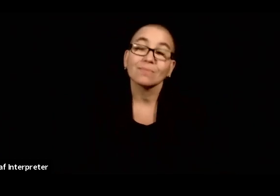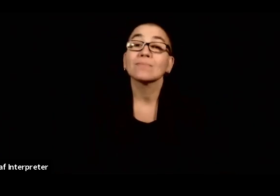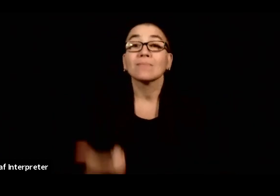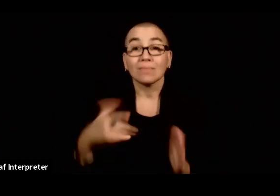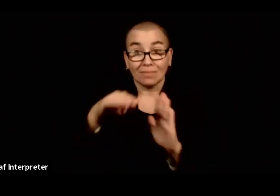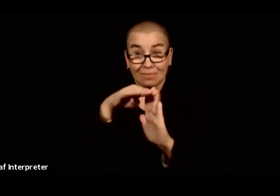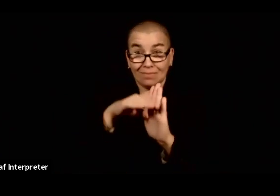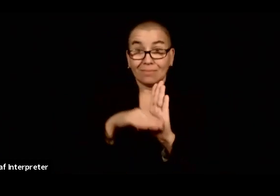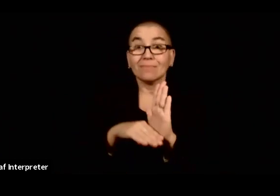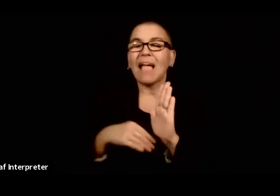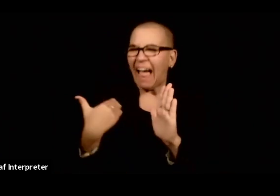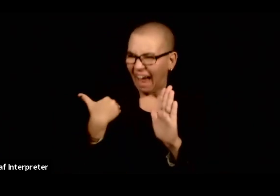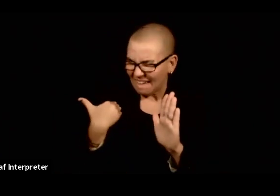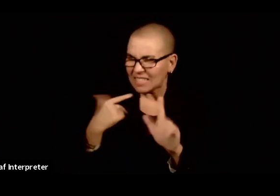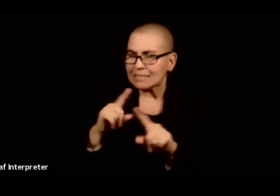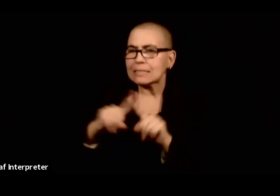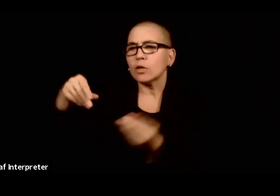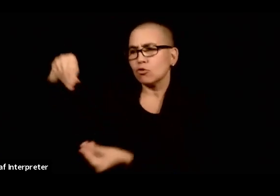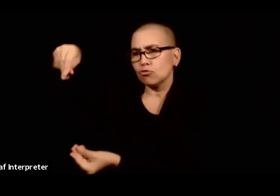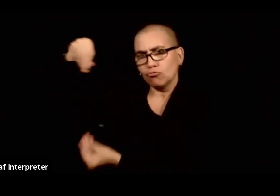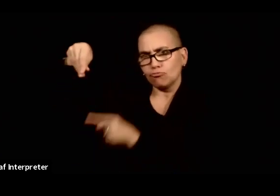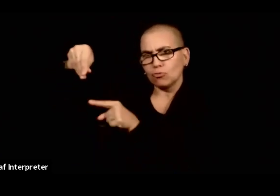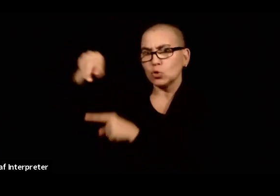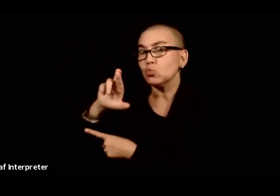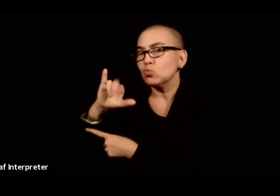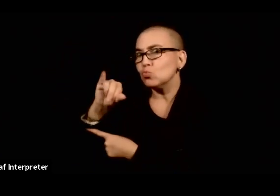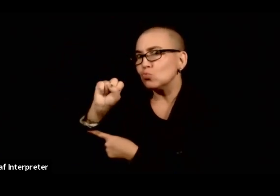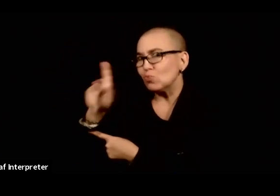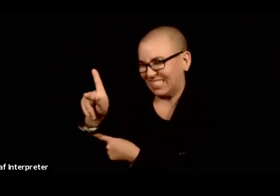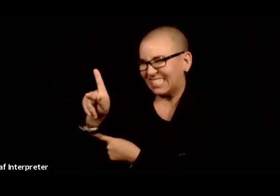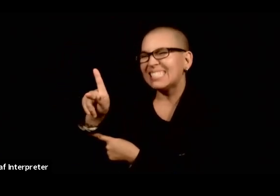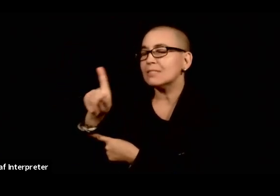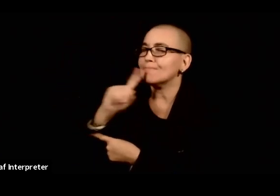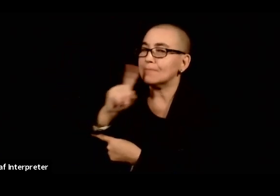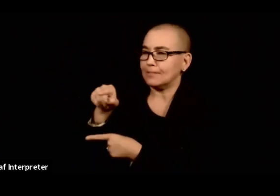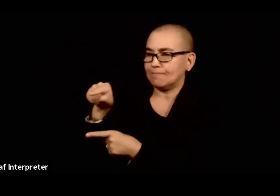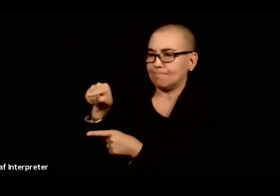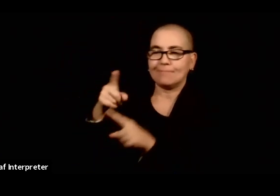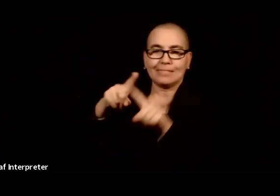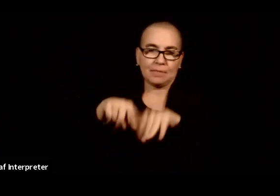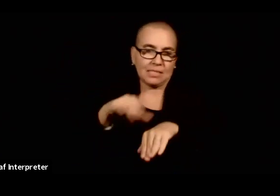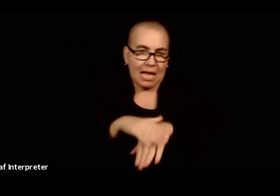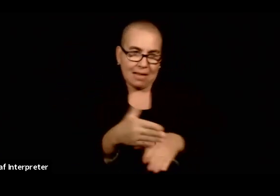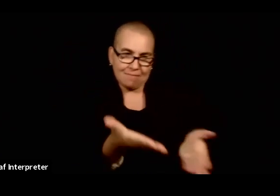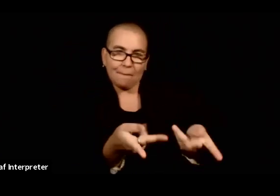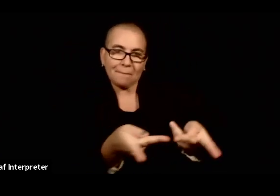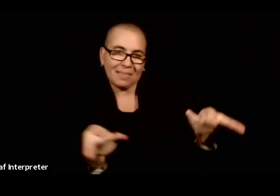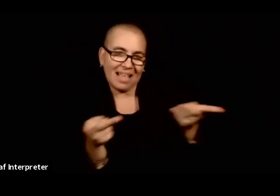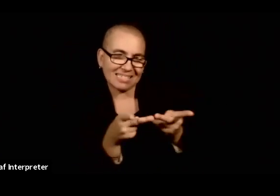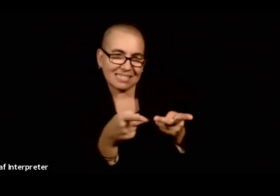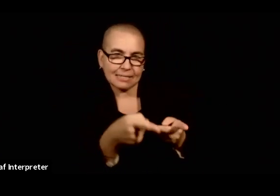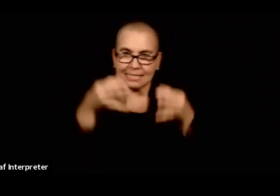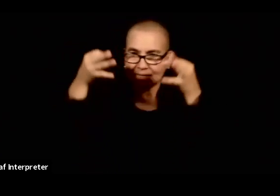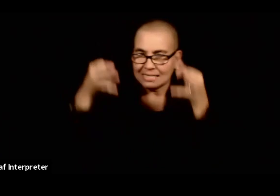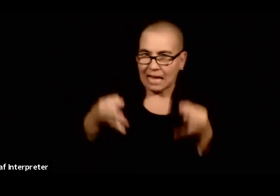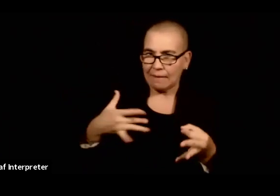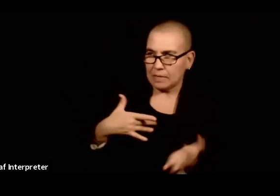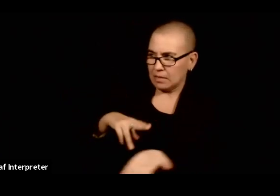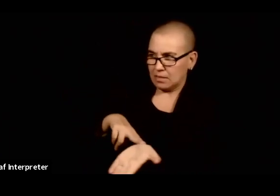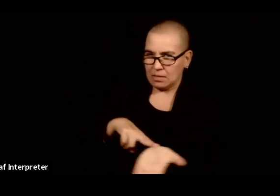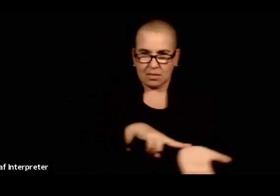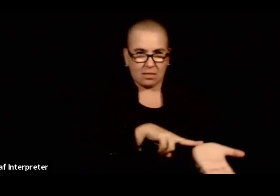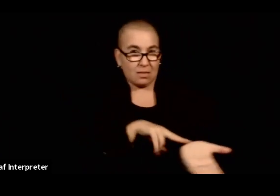facility management to assess when making the decision to move to a higher level of visitation and activities. These